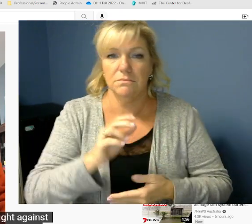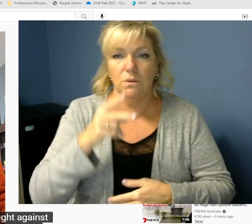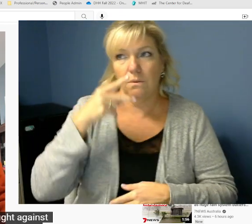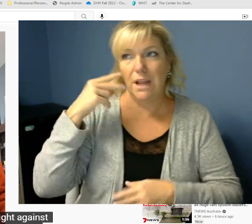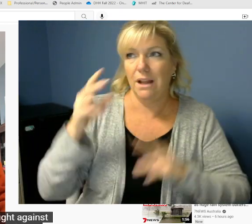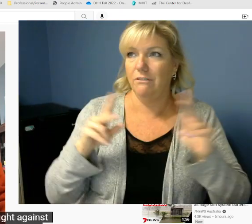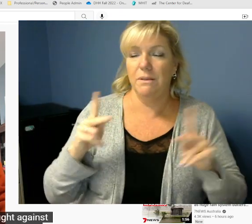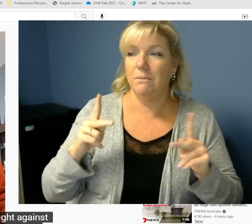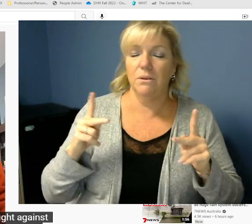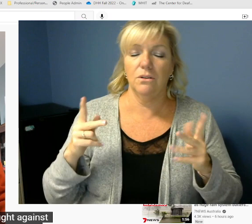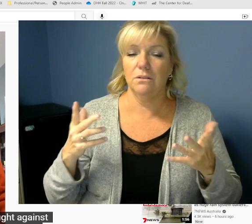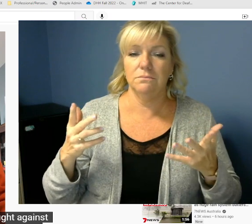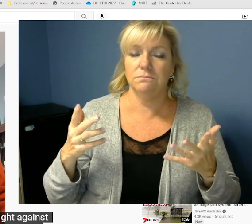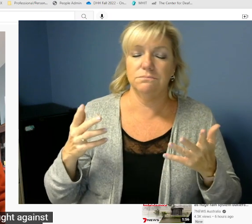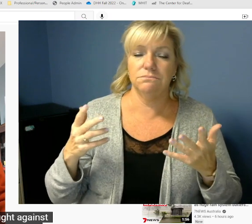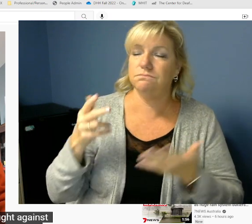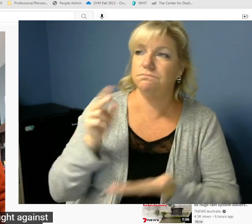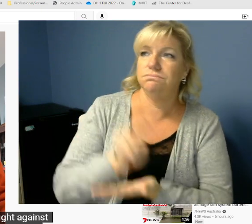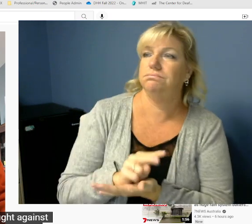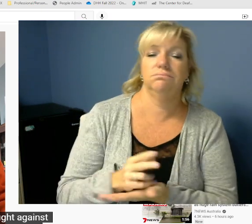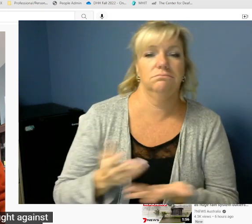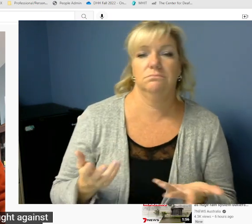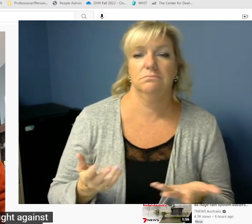to fight against it. And so